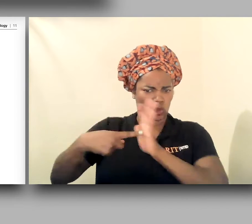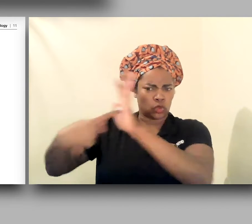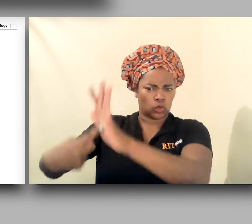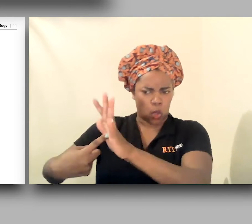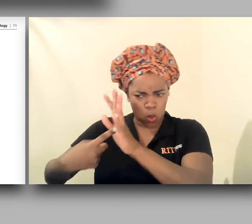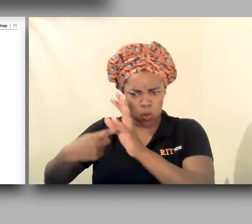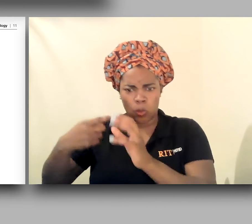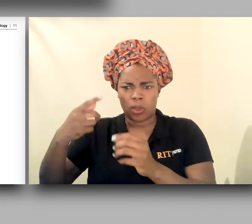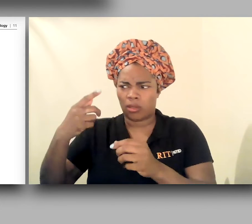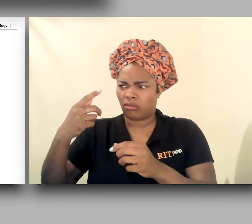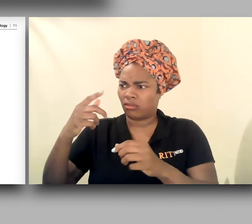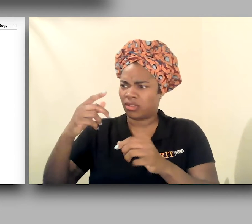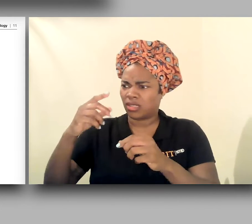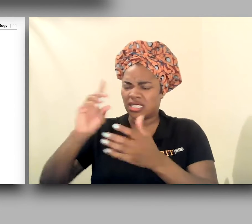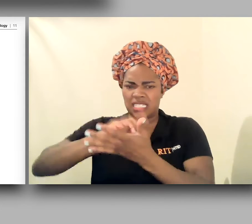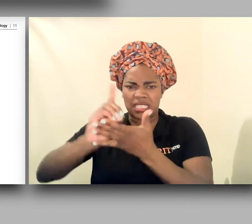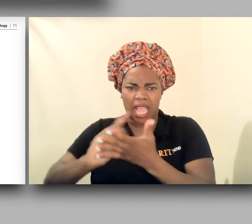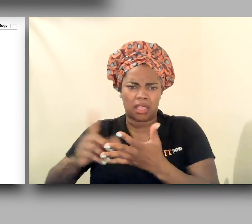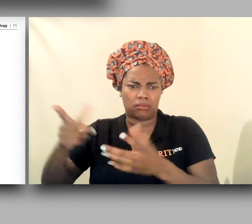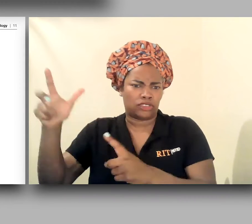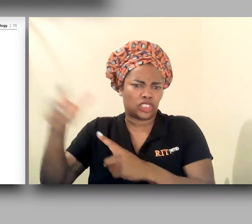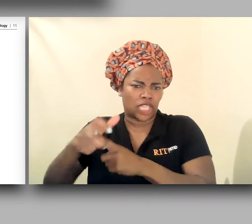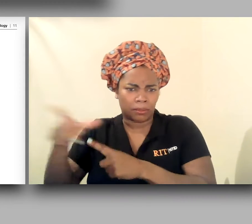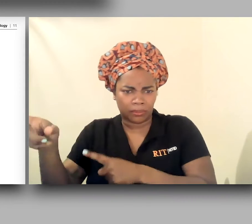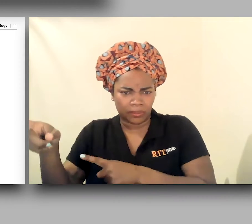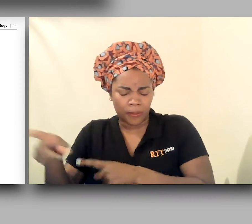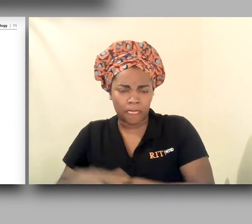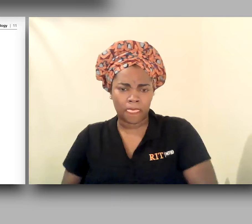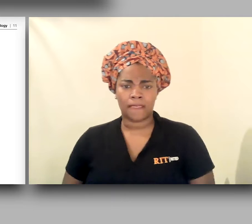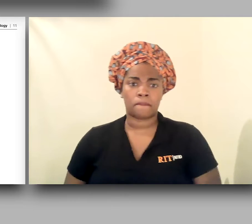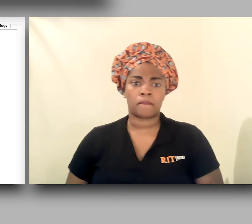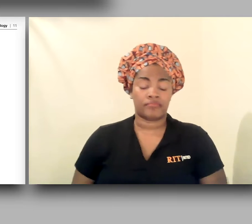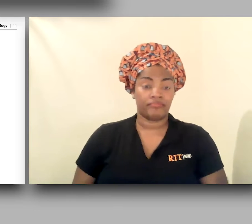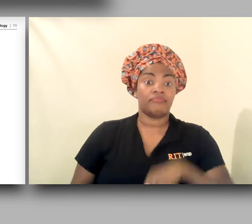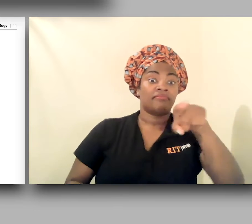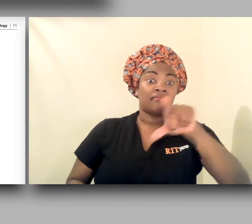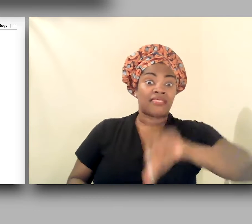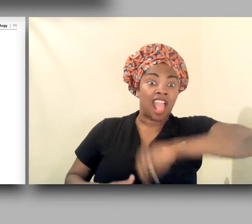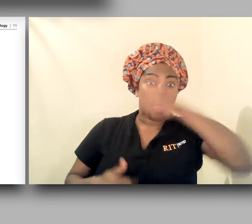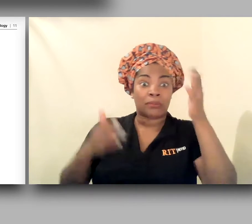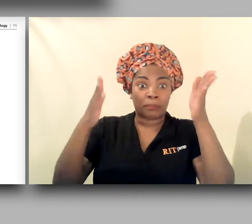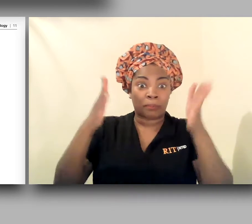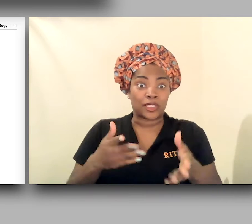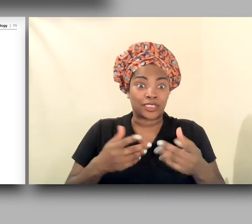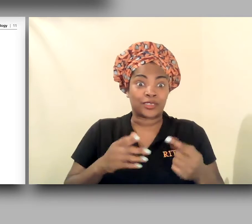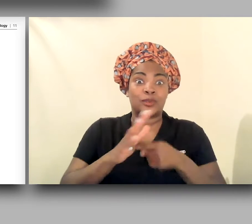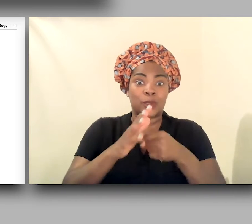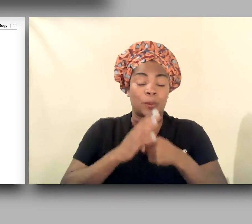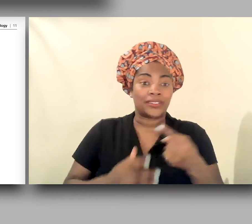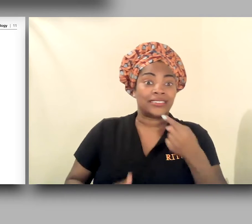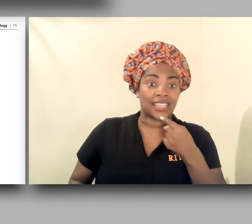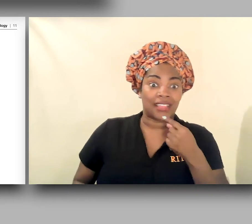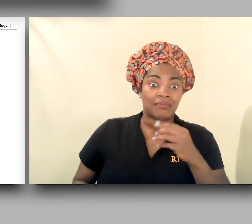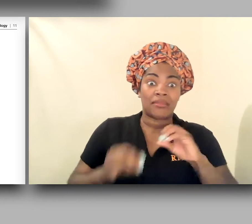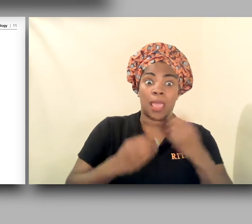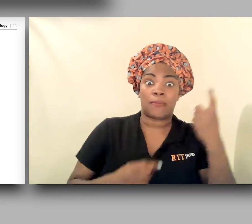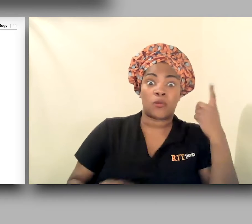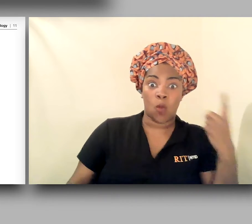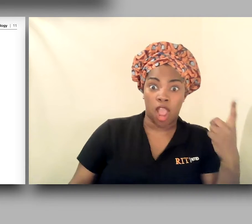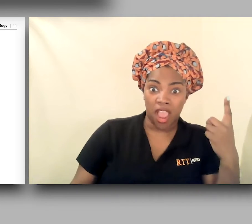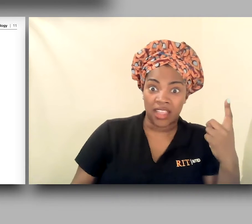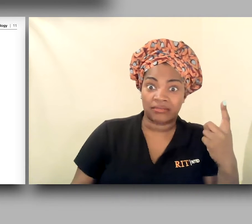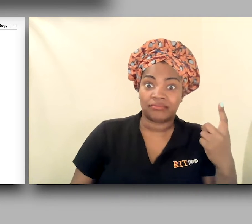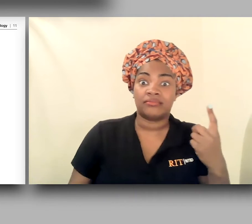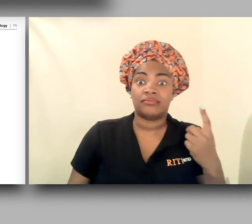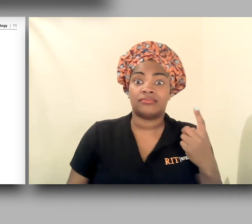I think they're the champs. And then another person in Q&A said video